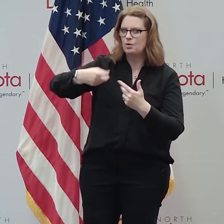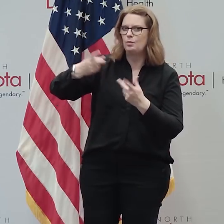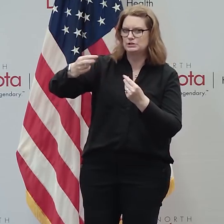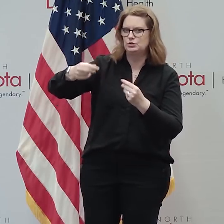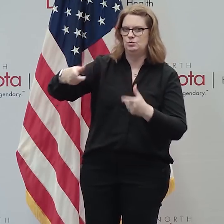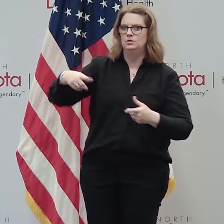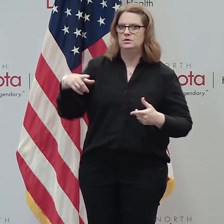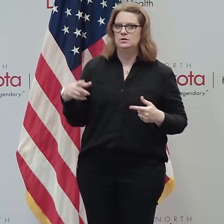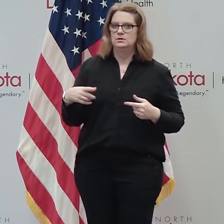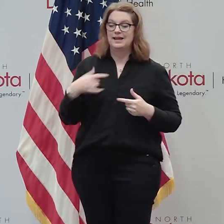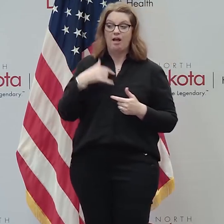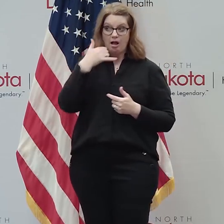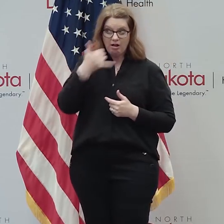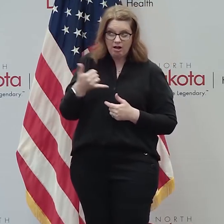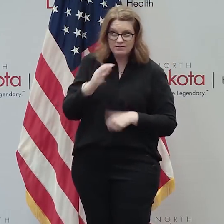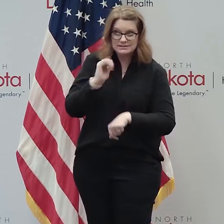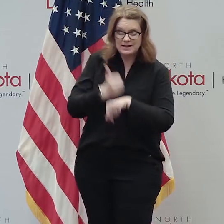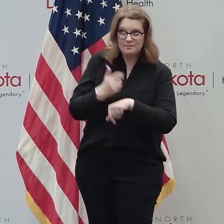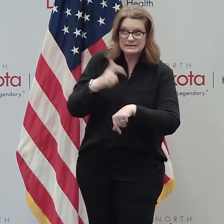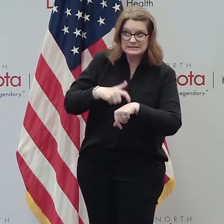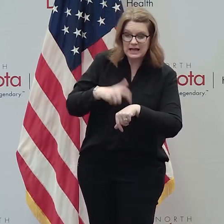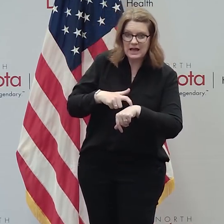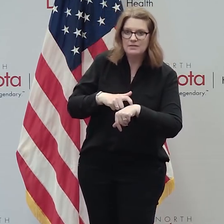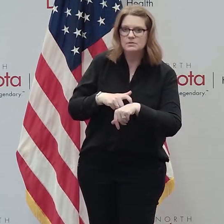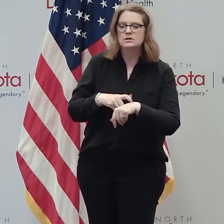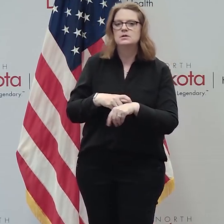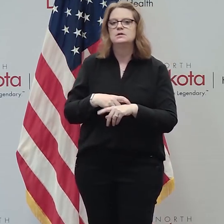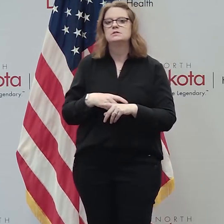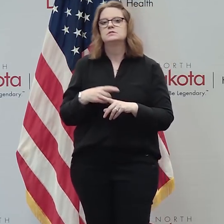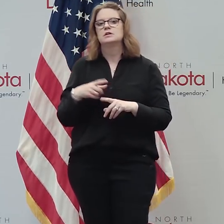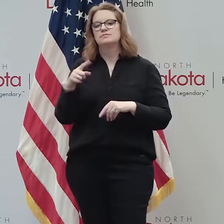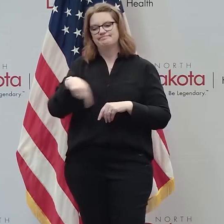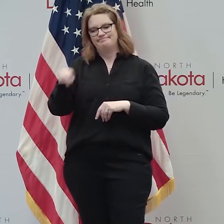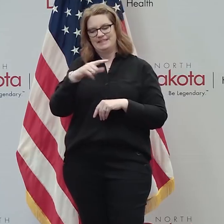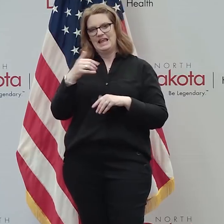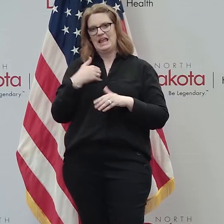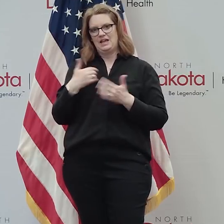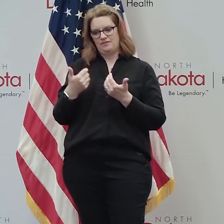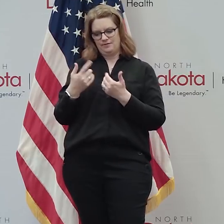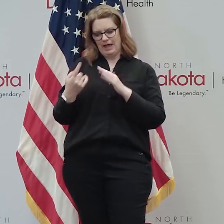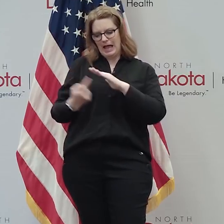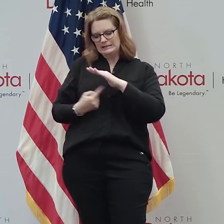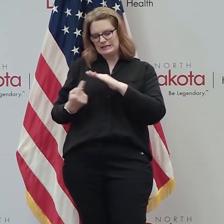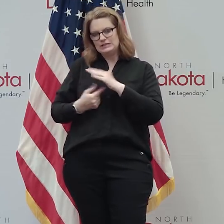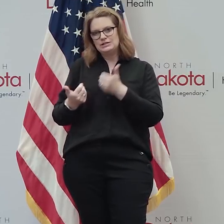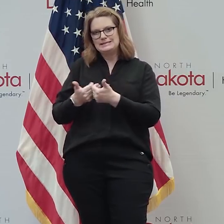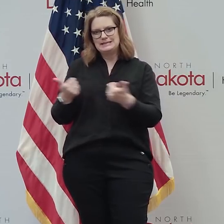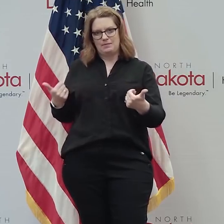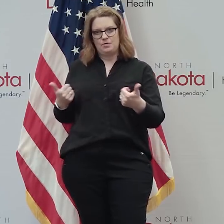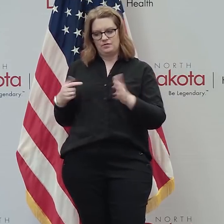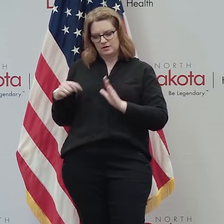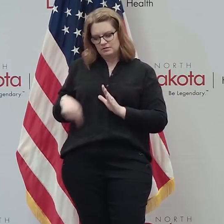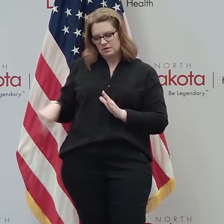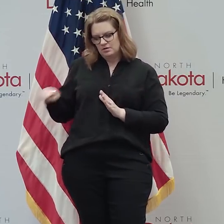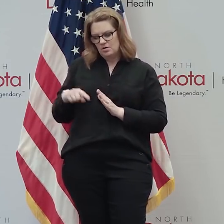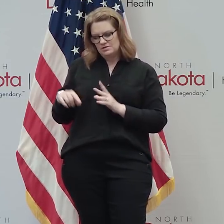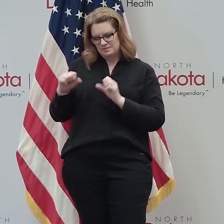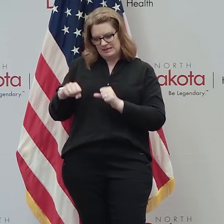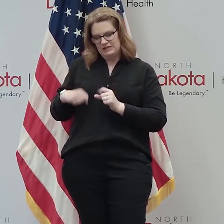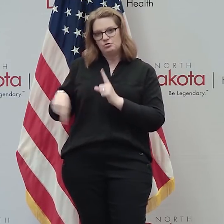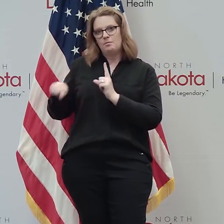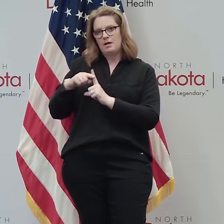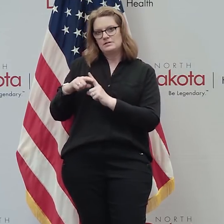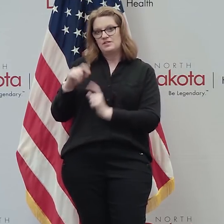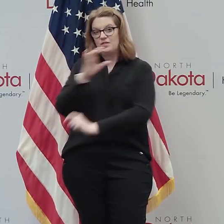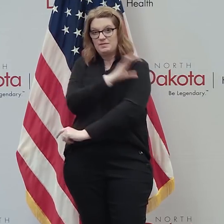new facility or adjacent to make sure they've got isolation and separation of those potential positives from their clinic to keep